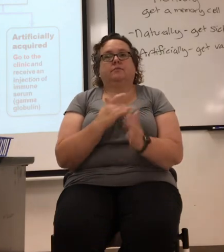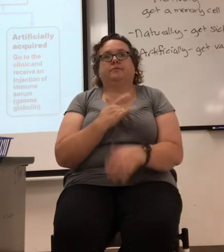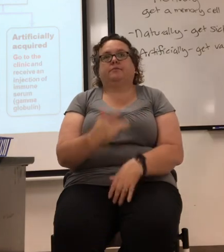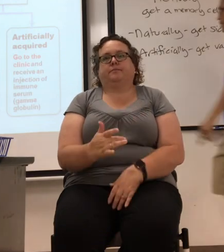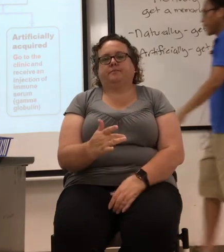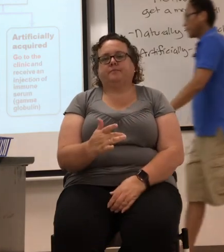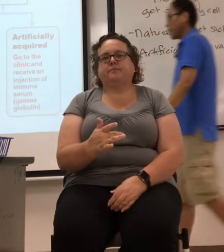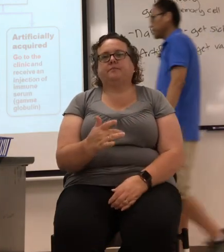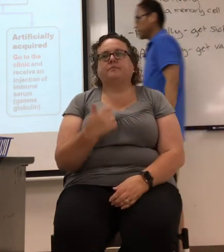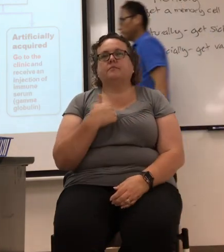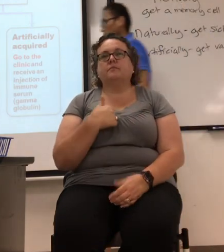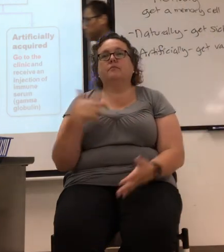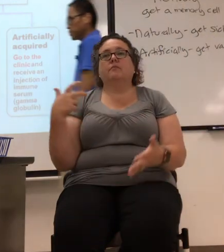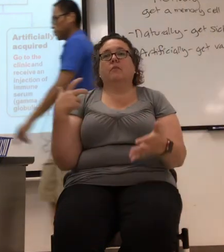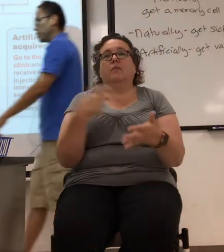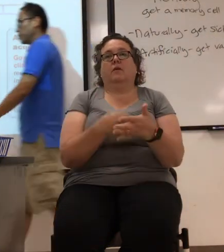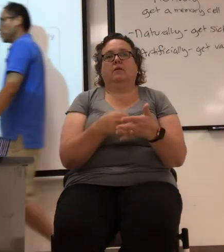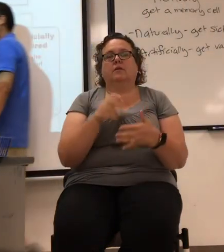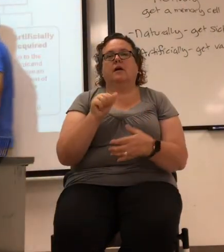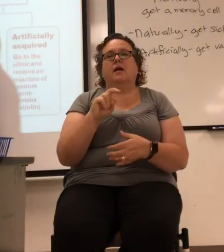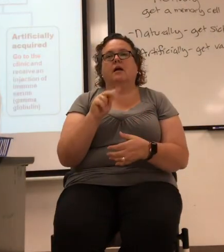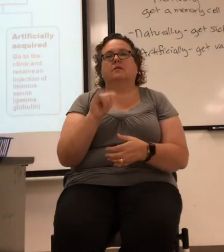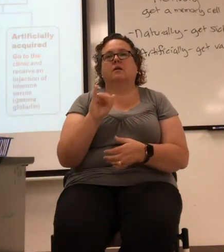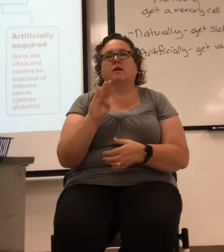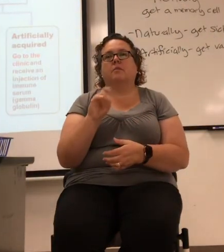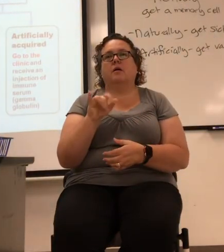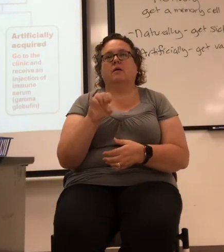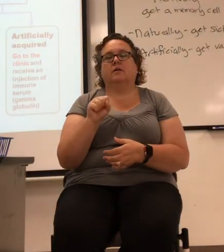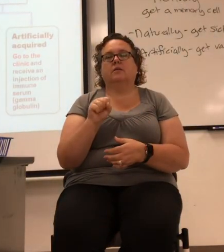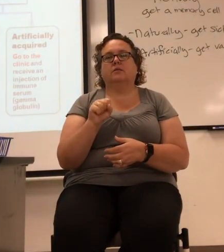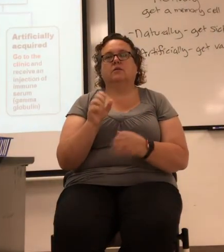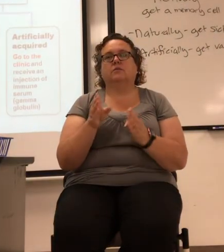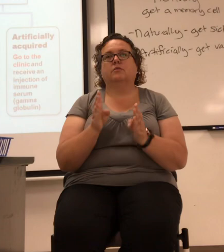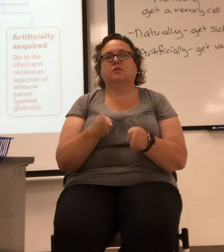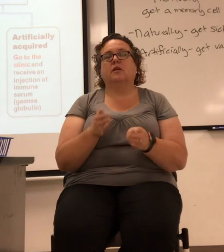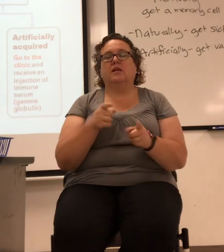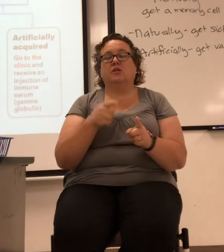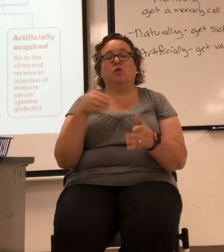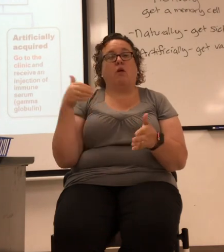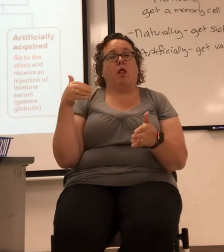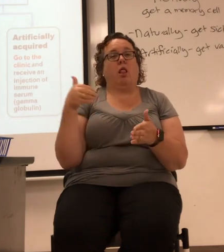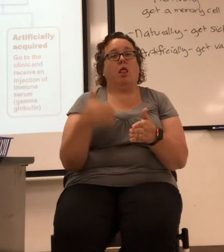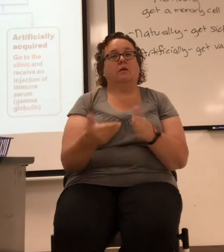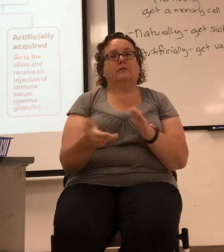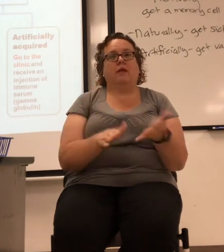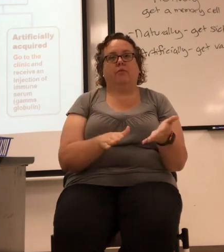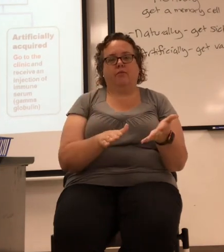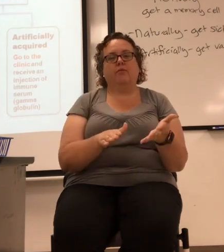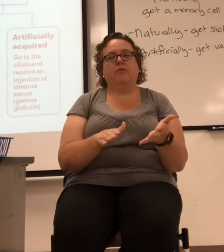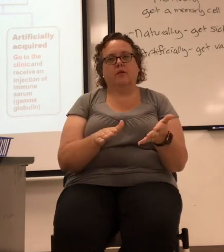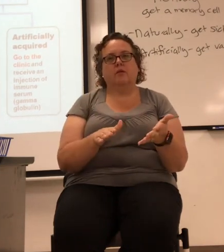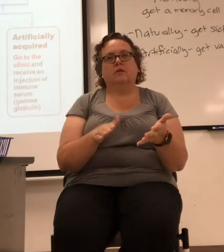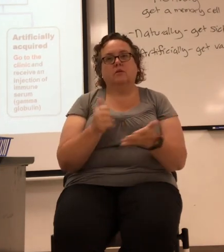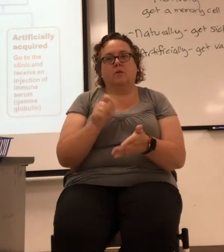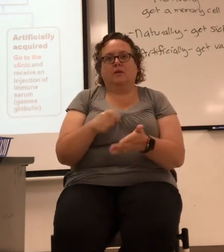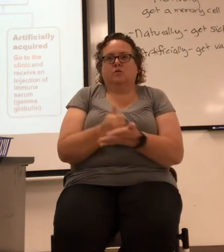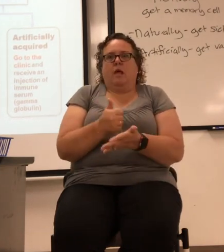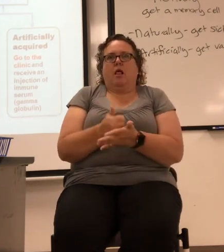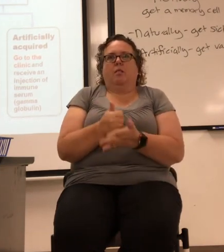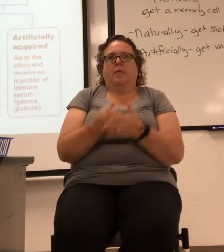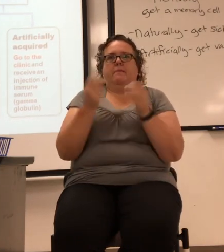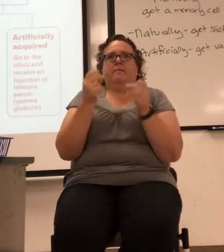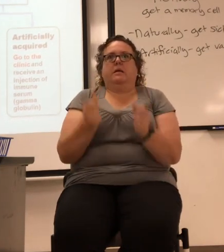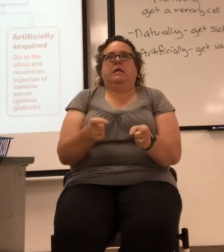usually it's you give the antibodies if the person's really doing bad. In a snake bit patient, you're pretty close to death, so you need to help them